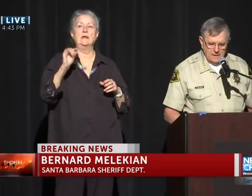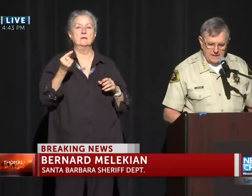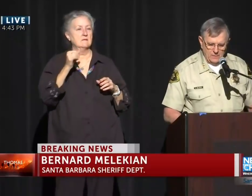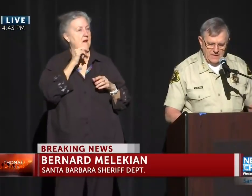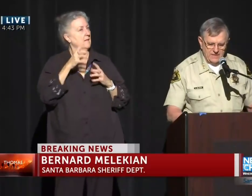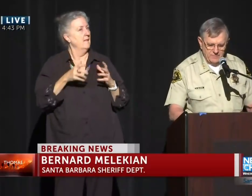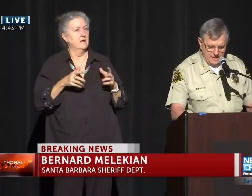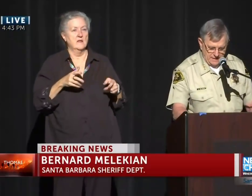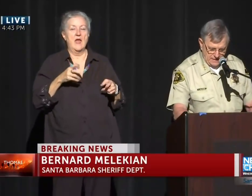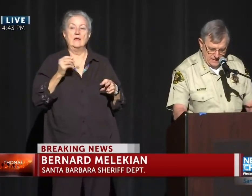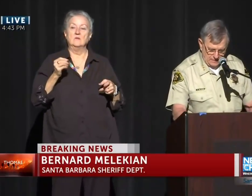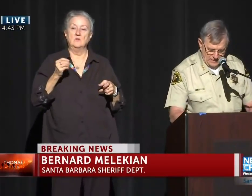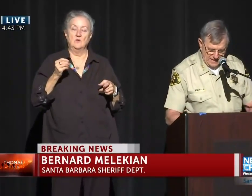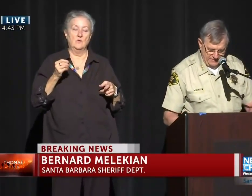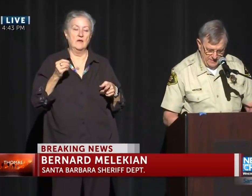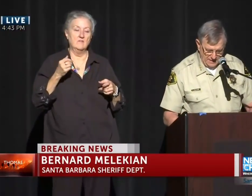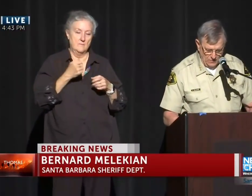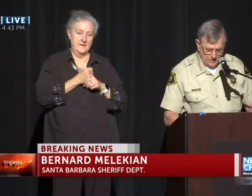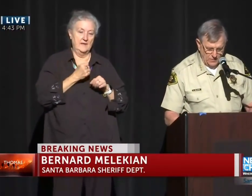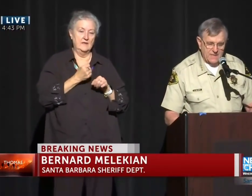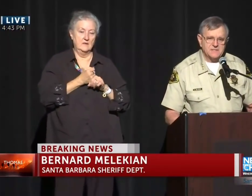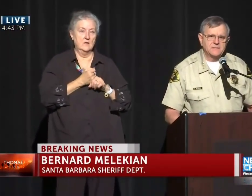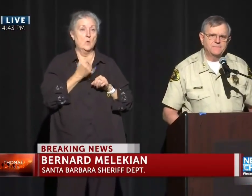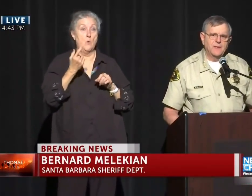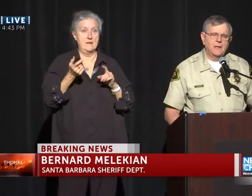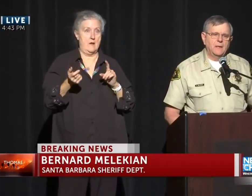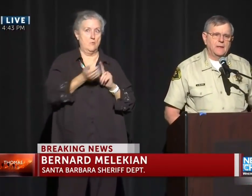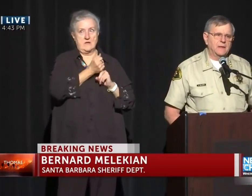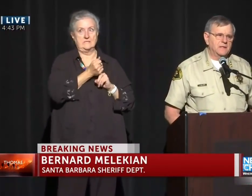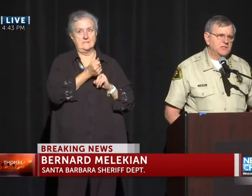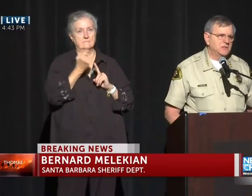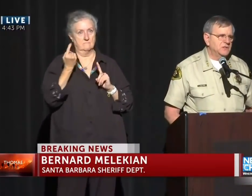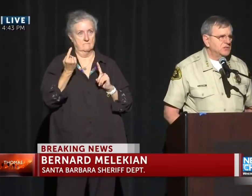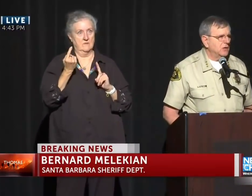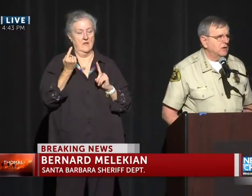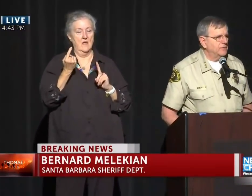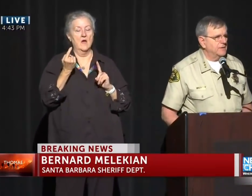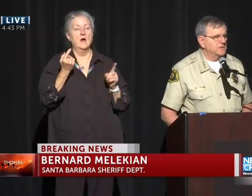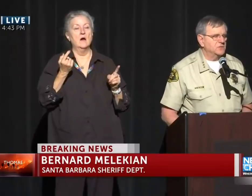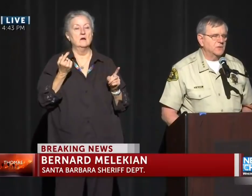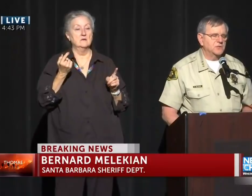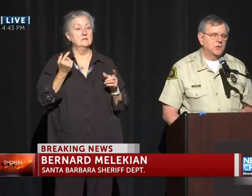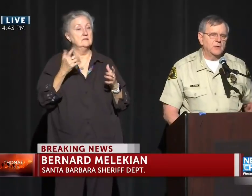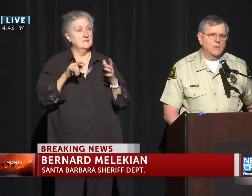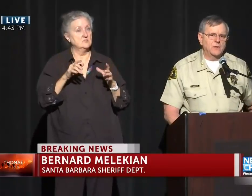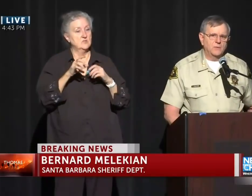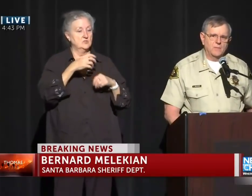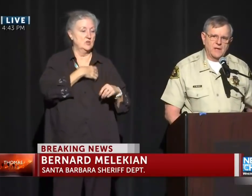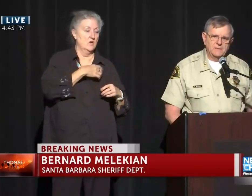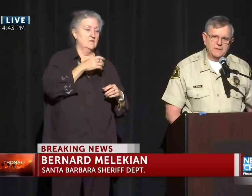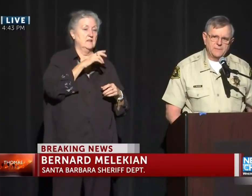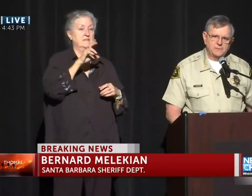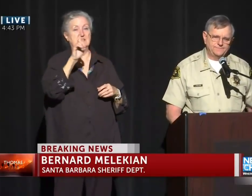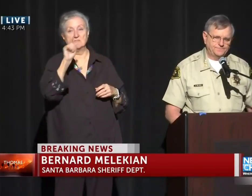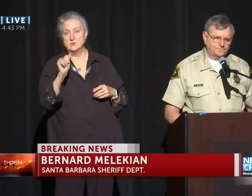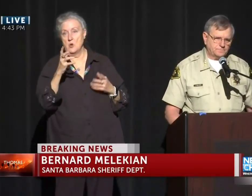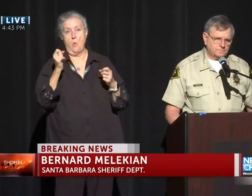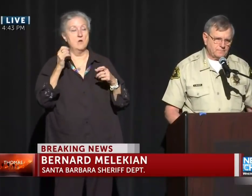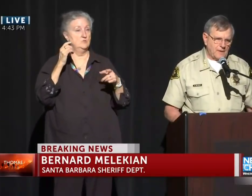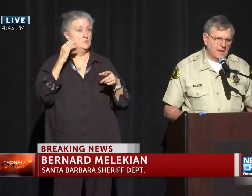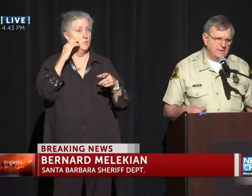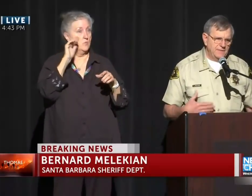many, and we have made one arrest. In addition, the sheriff and the district attorney wanted to remind